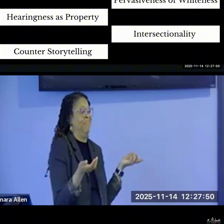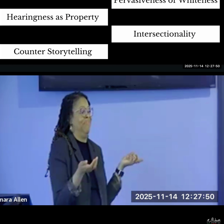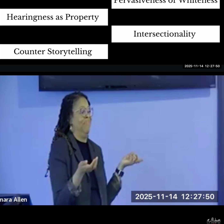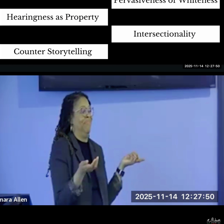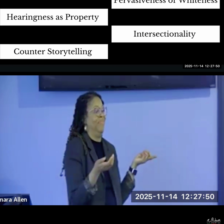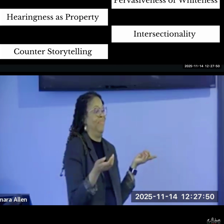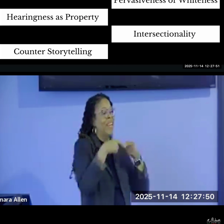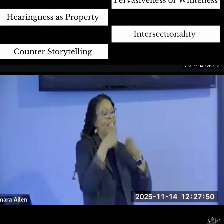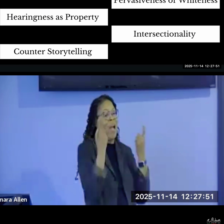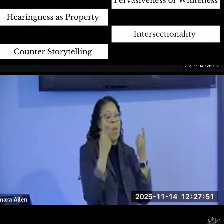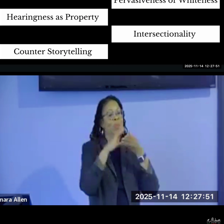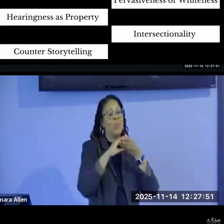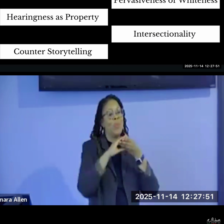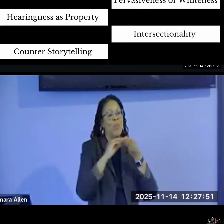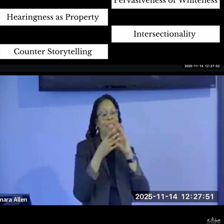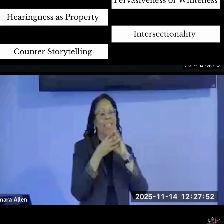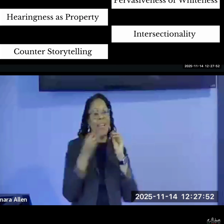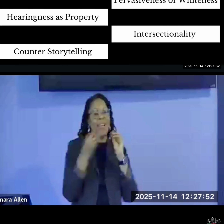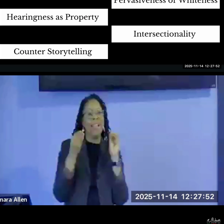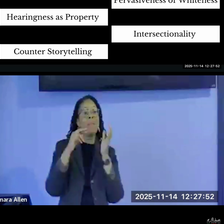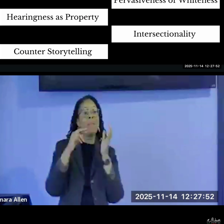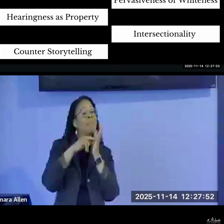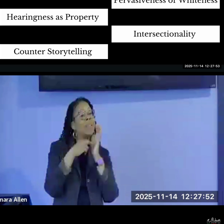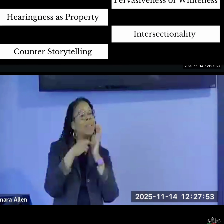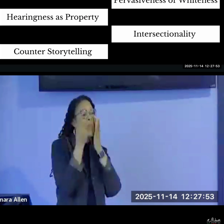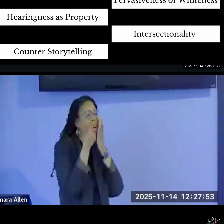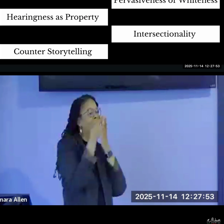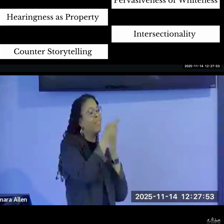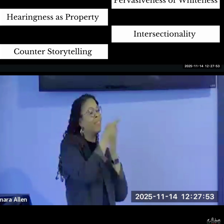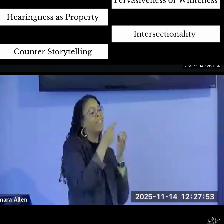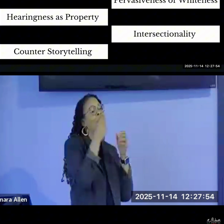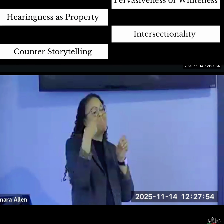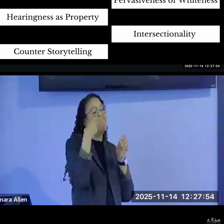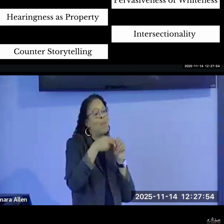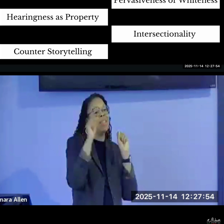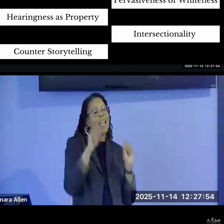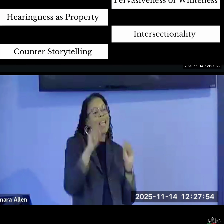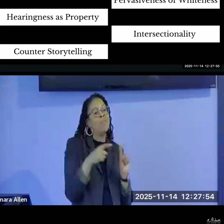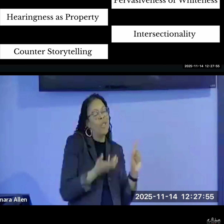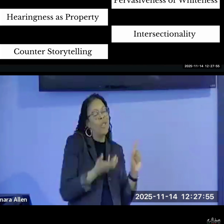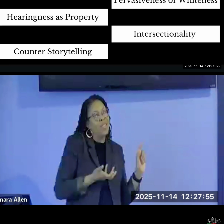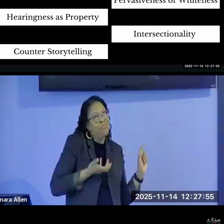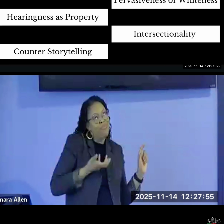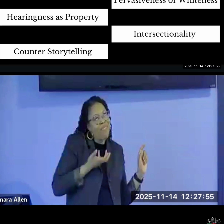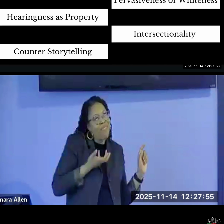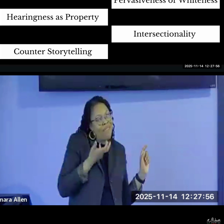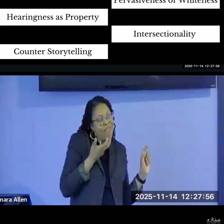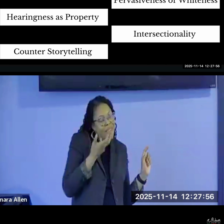whole holistic viewpoint of it all. And then counter storytelling.